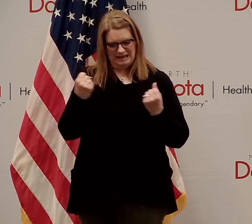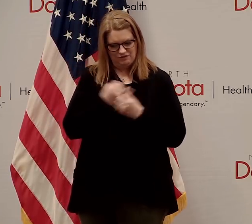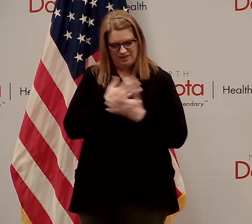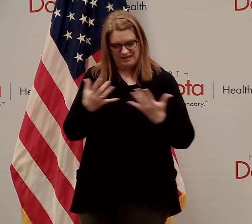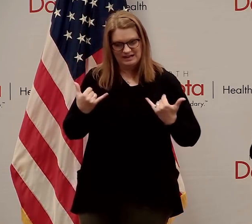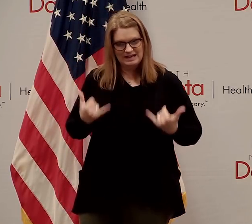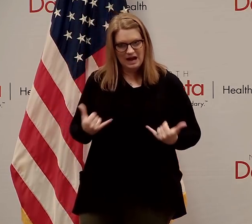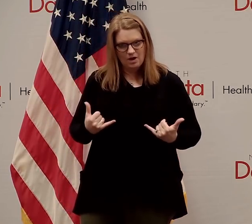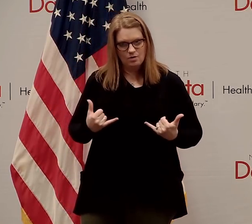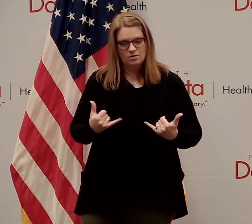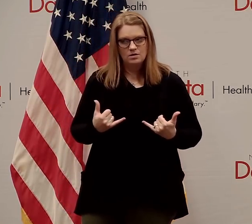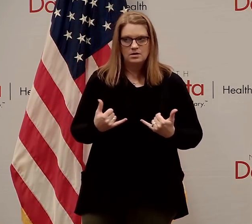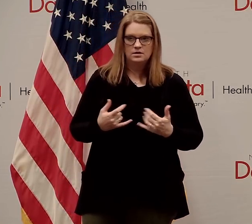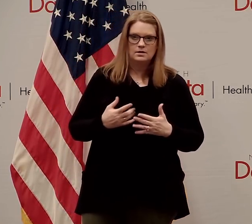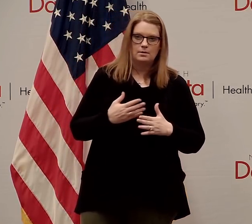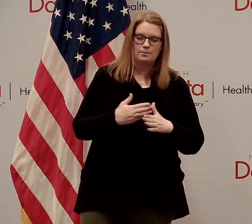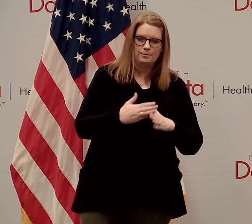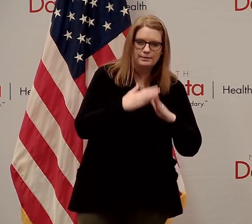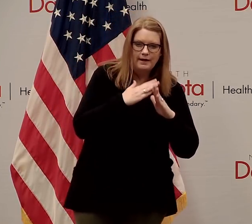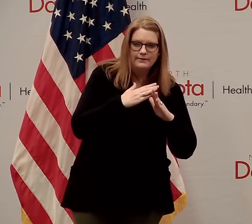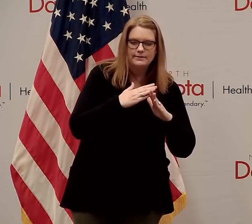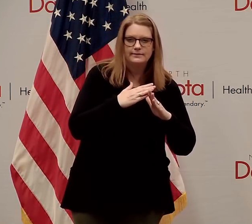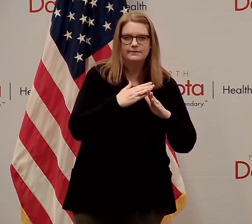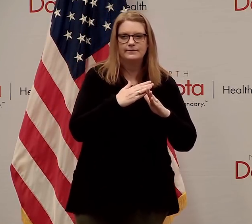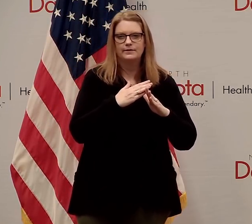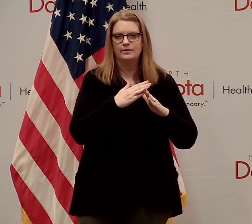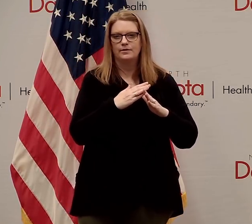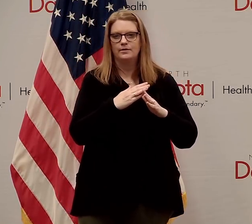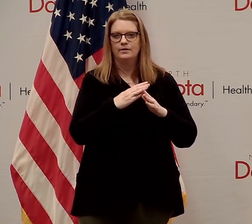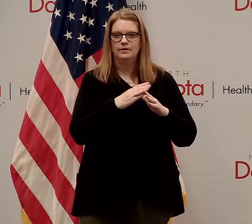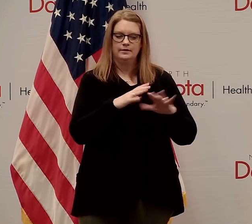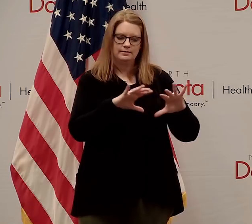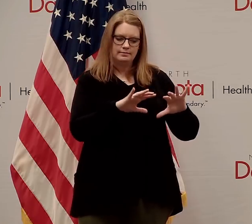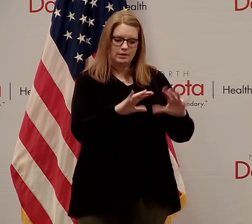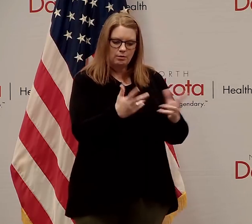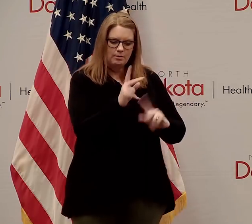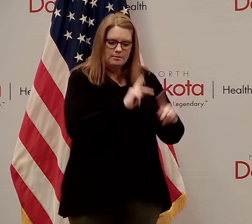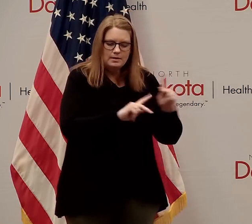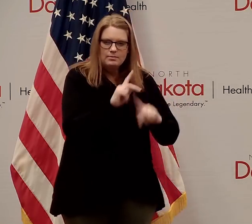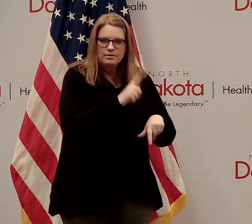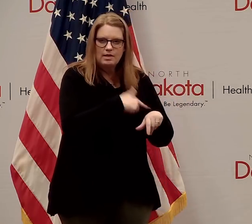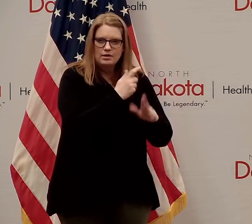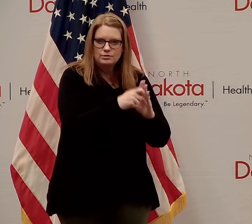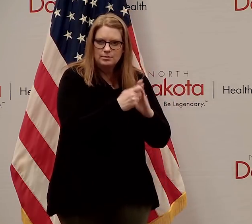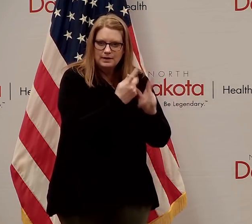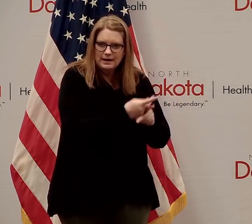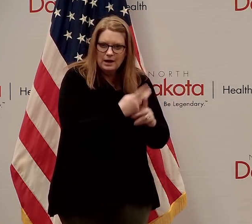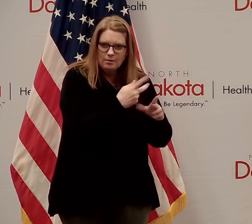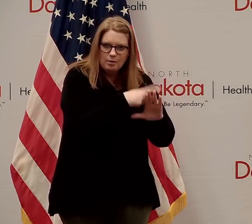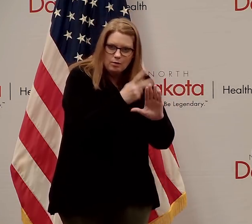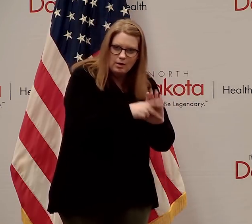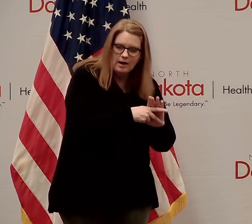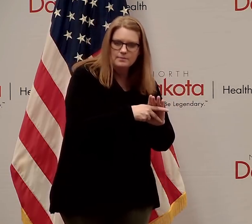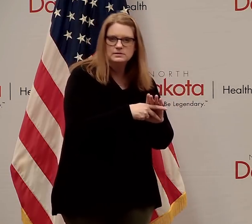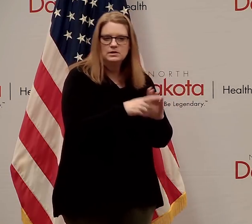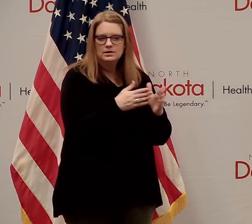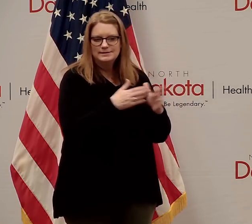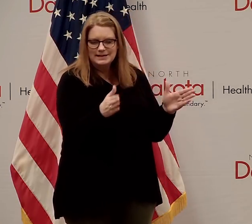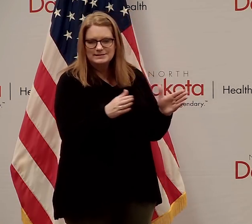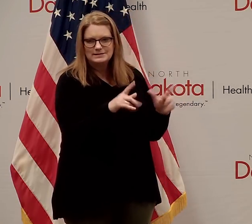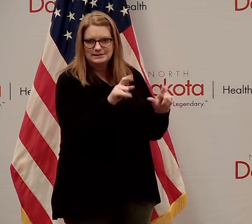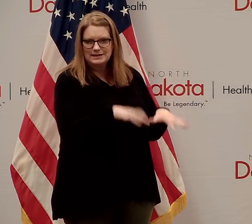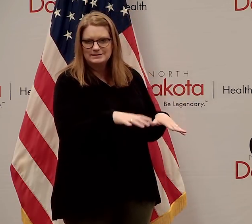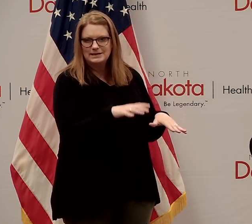doing now, whether it's protecting the most vulnerable with our long-term care programs, and whether it's the testing or the contact tracing,